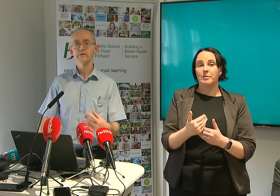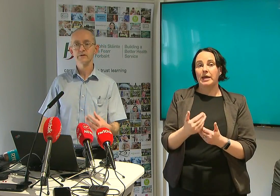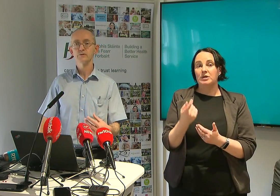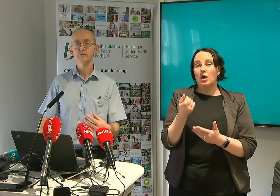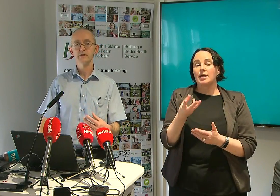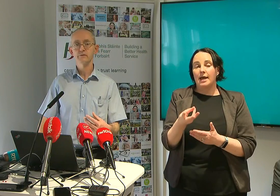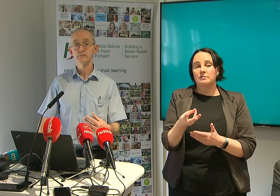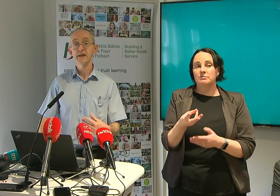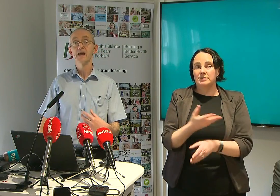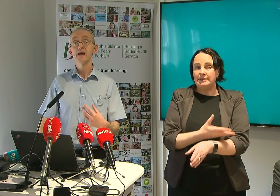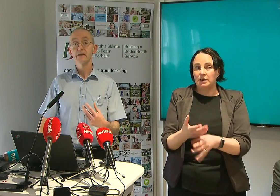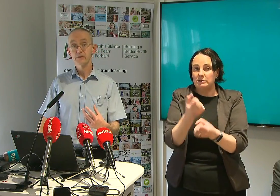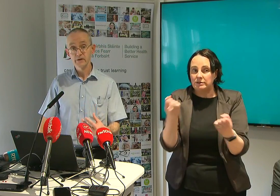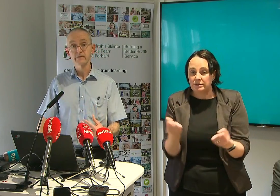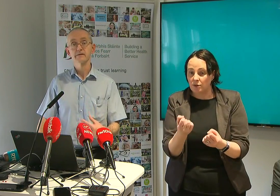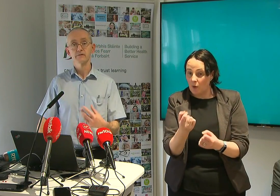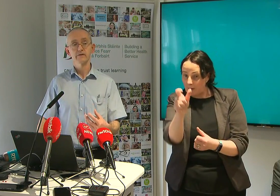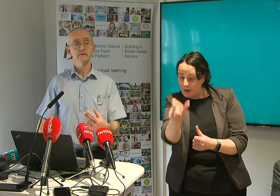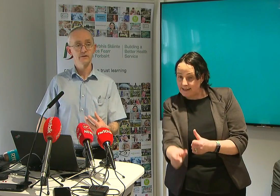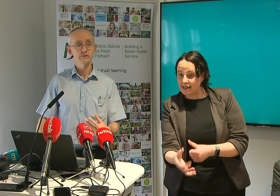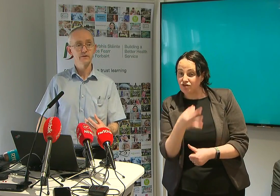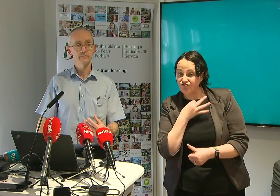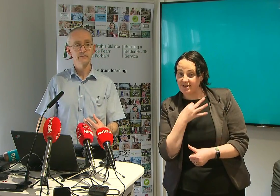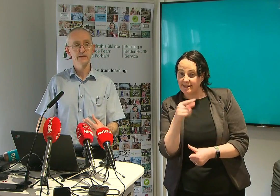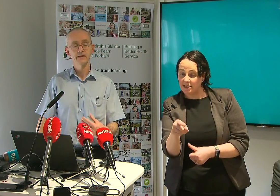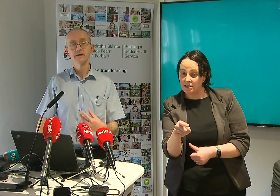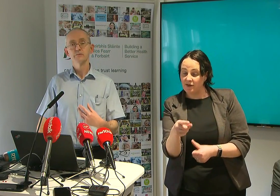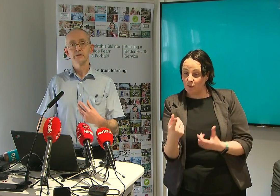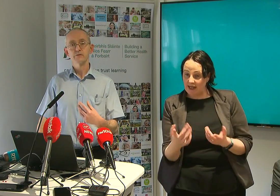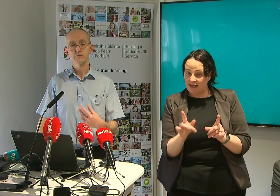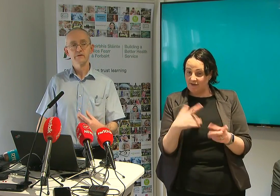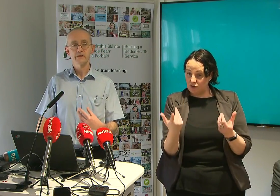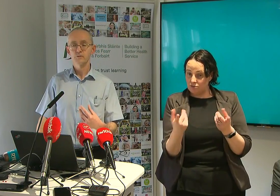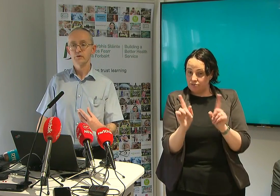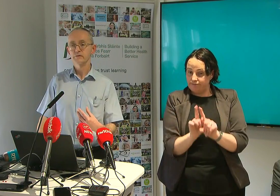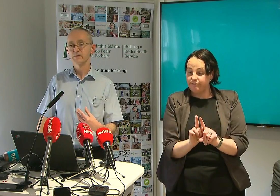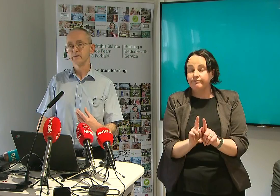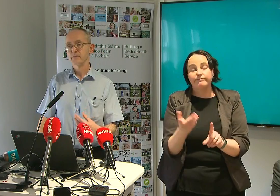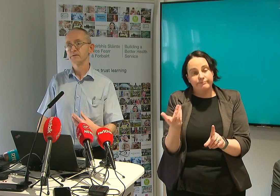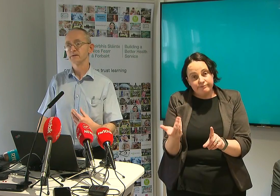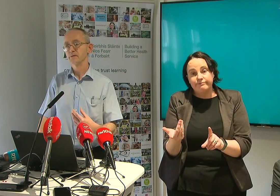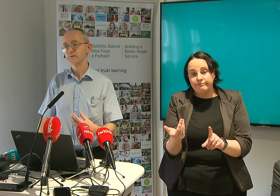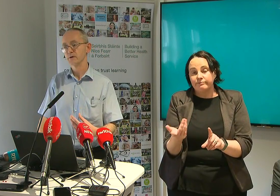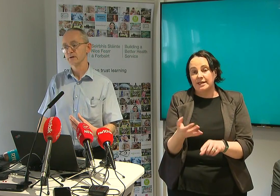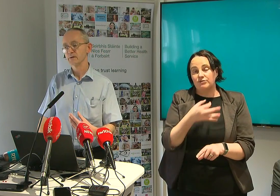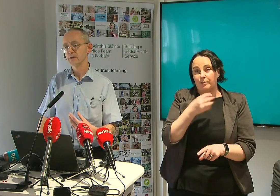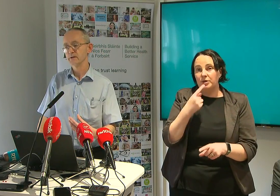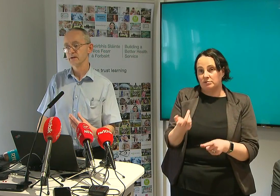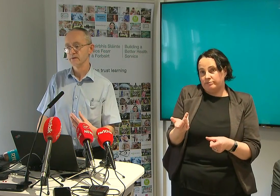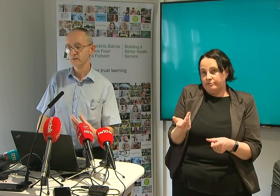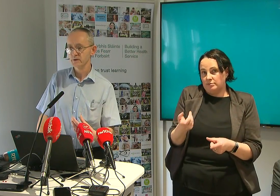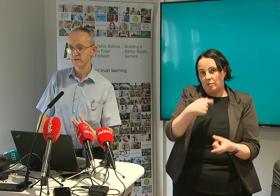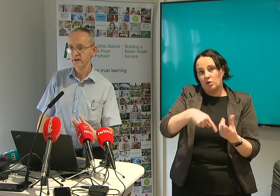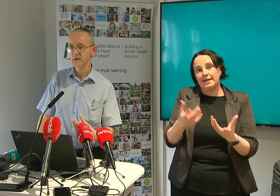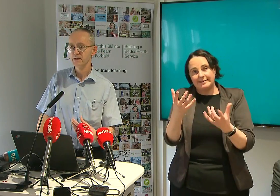a risk to you if you live with me? There is a risk to you if you live with me. But it's a risk that most of us accept in terms of ordinary living,